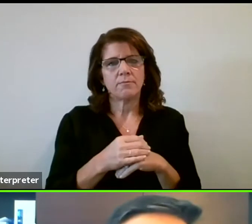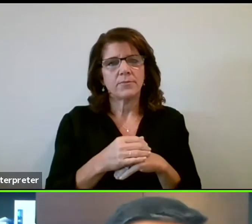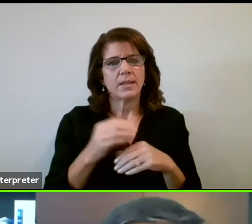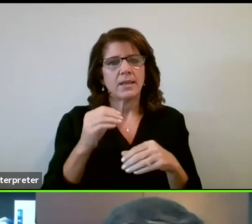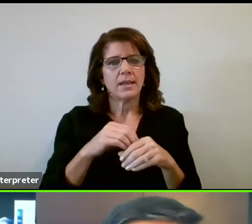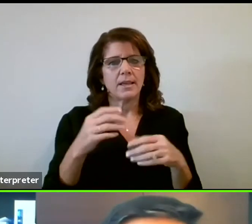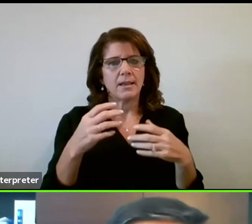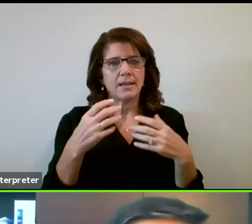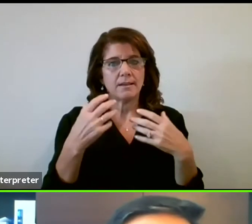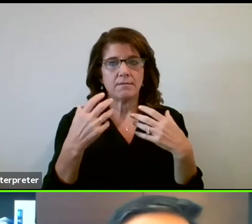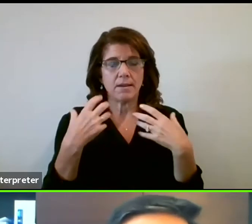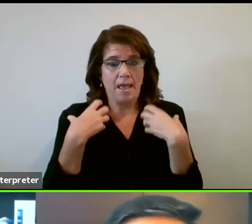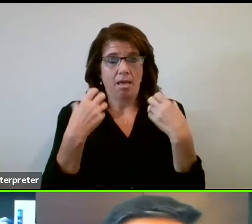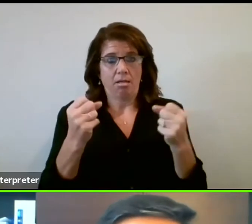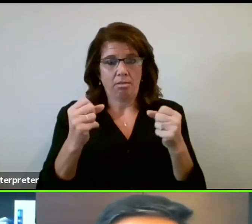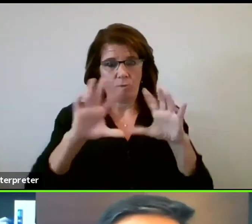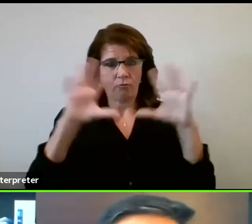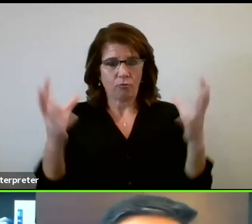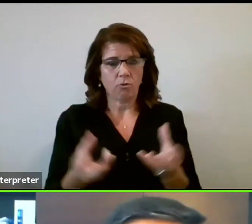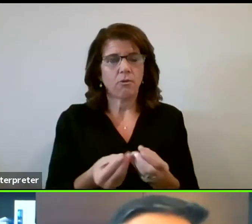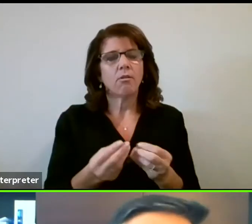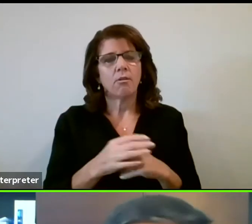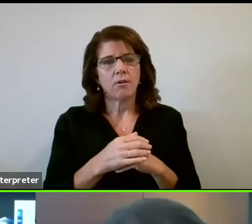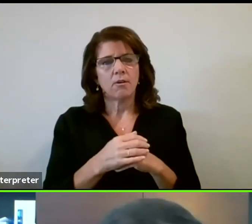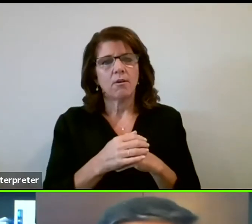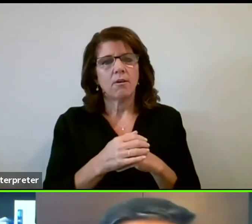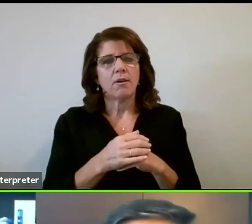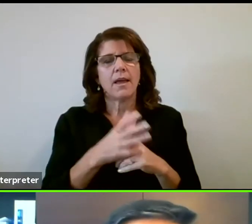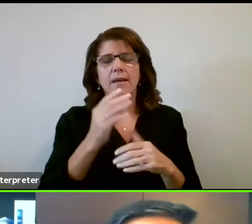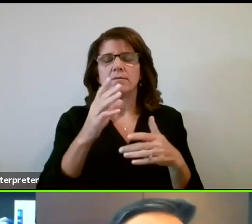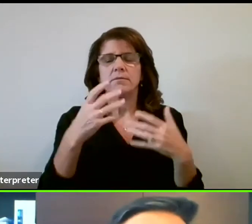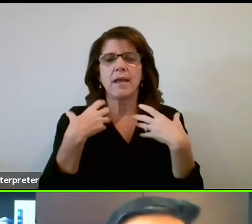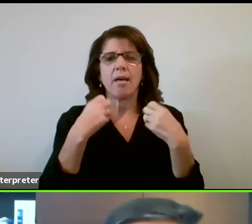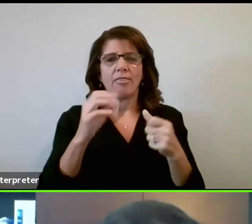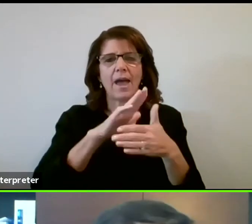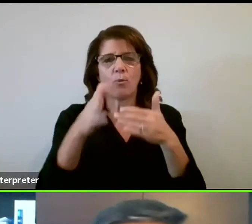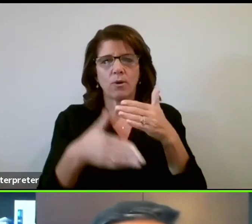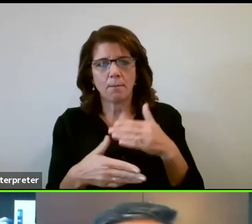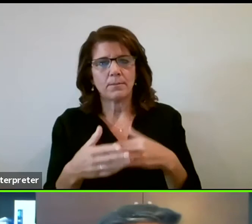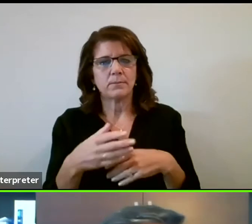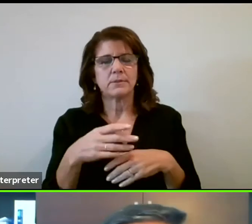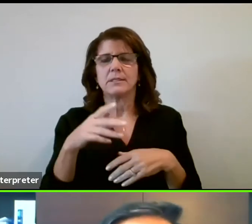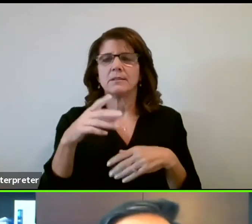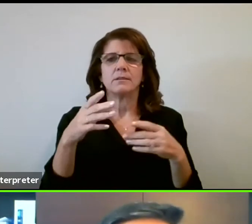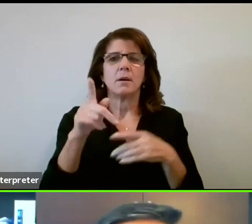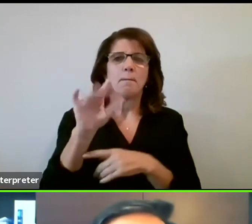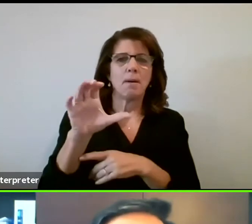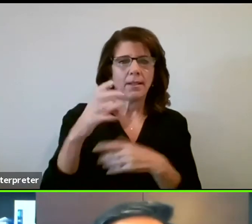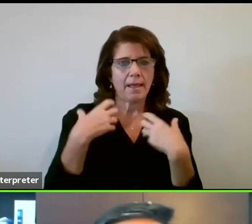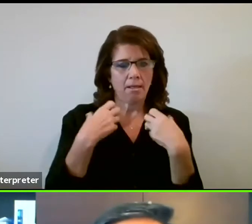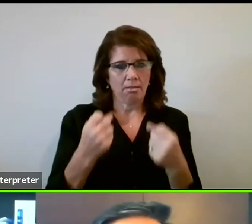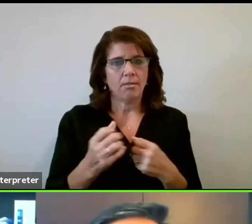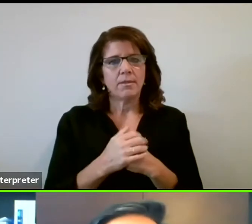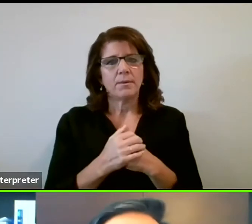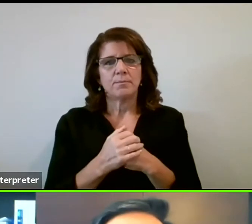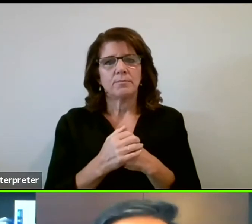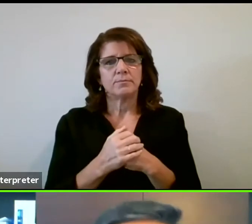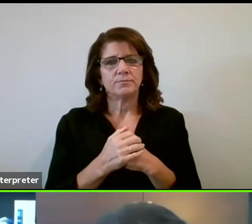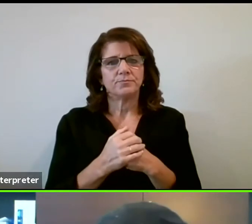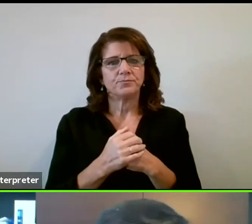health indicators and the health outcomes and public health, right? And we